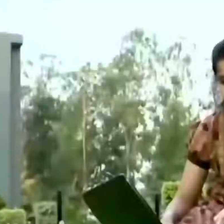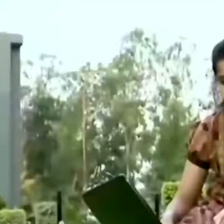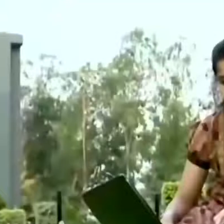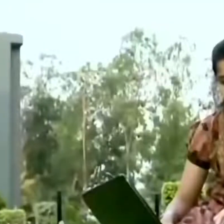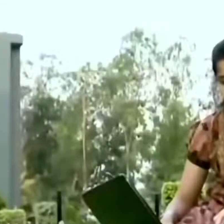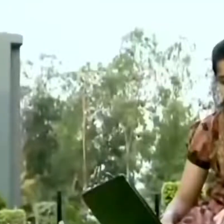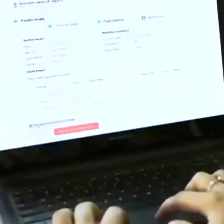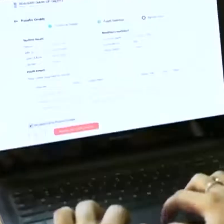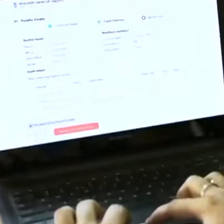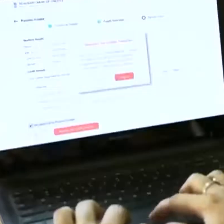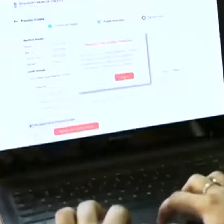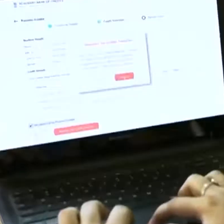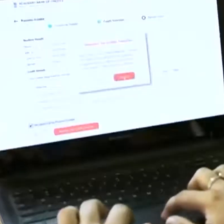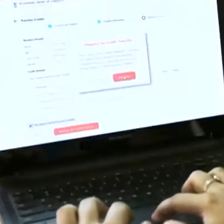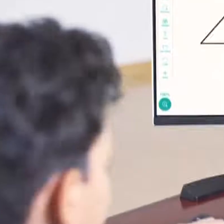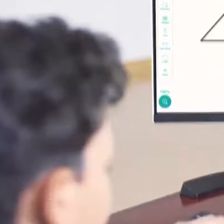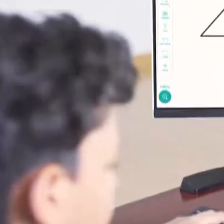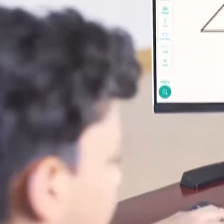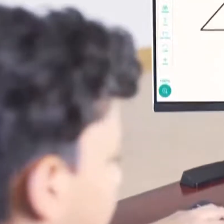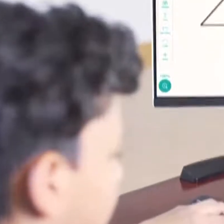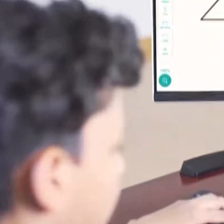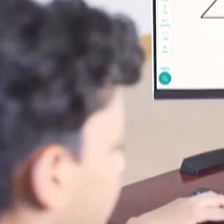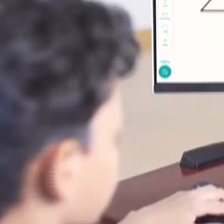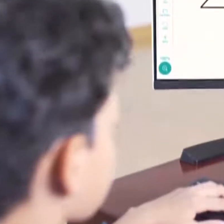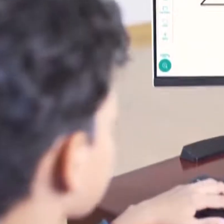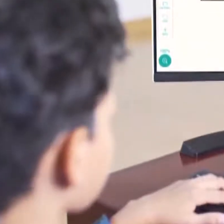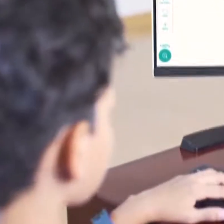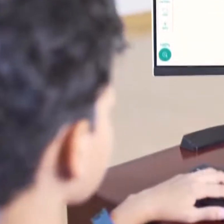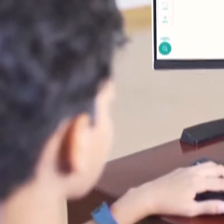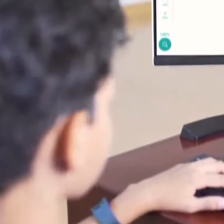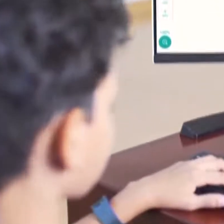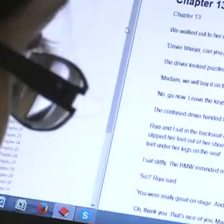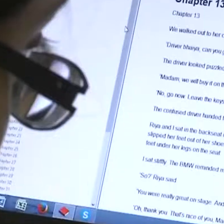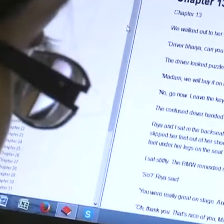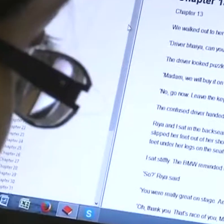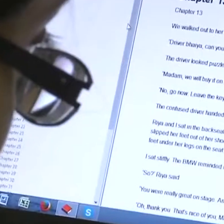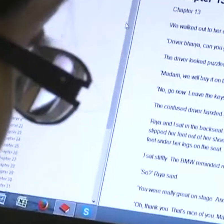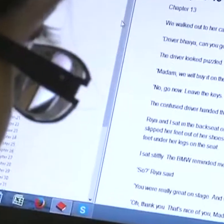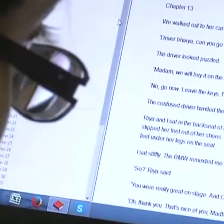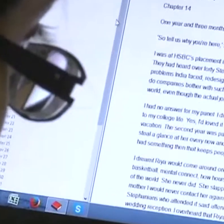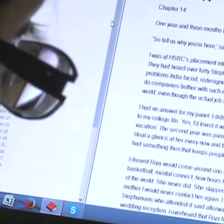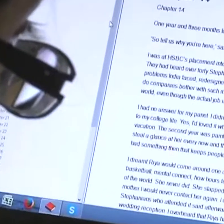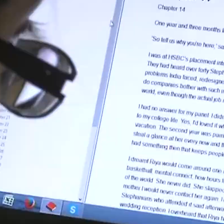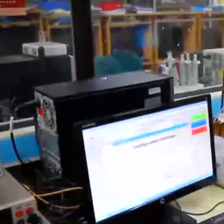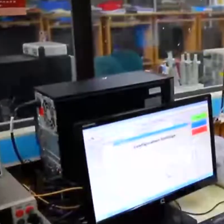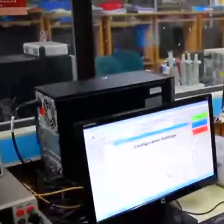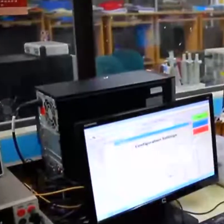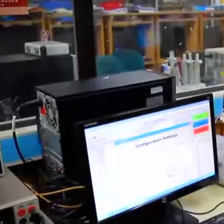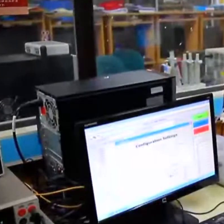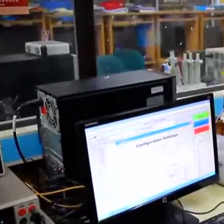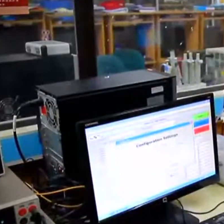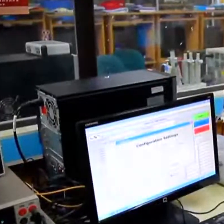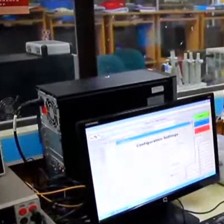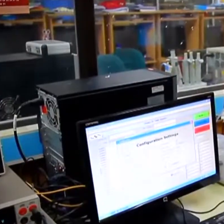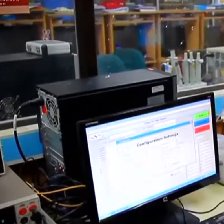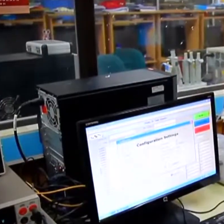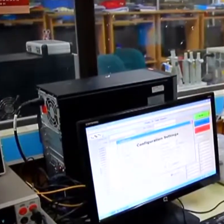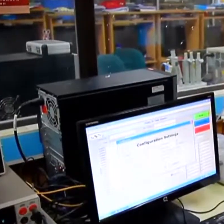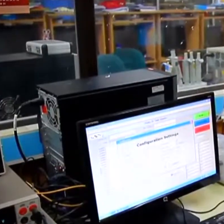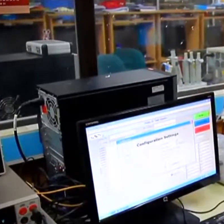Learners will also get the facility to submission of online TMA, tutor marks assignment, as well as they will get feedback after the